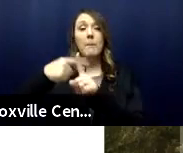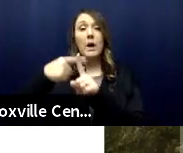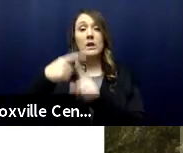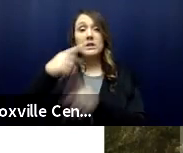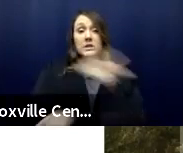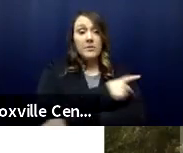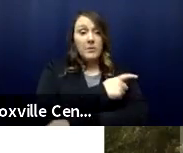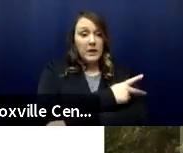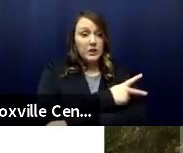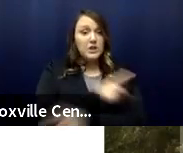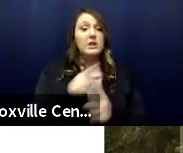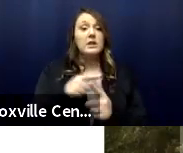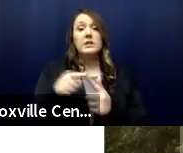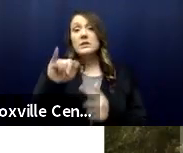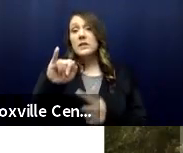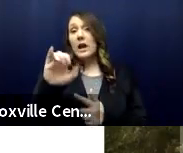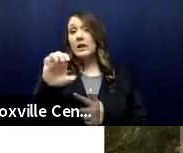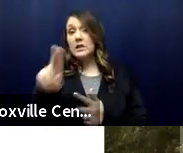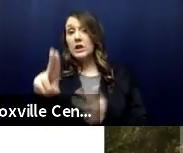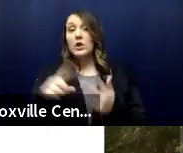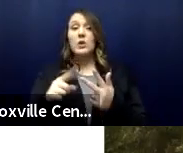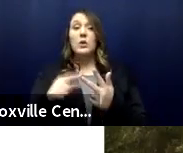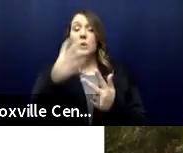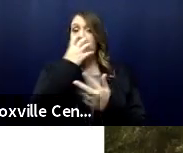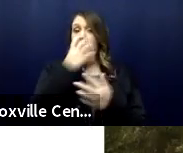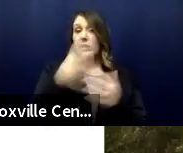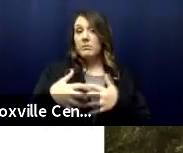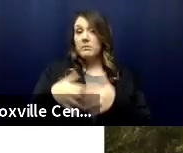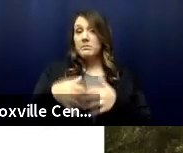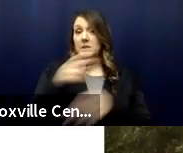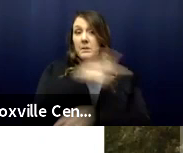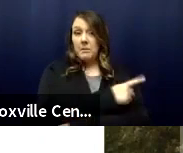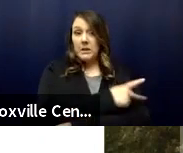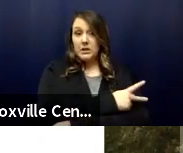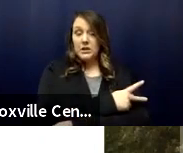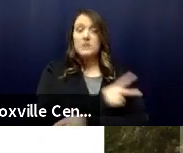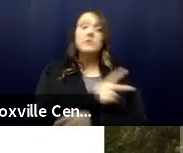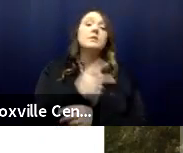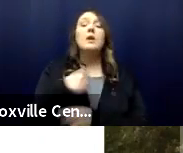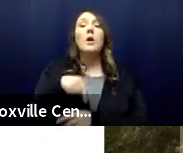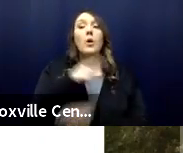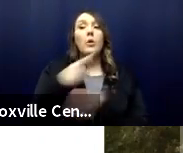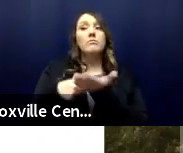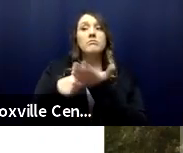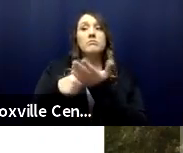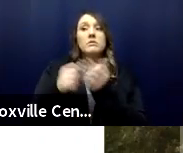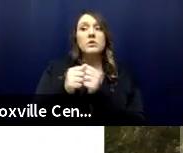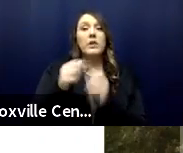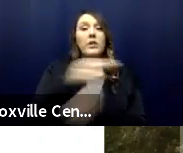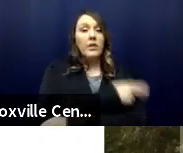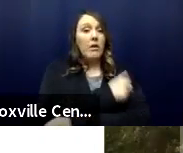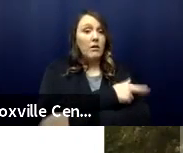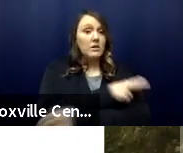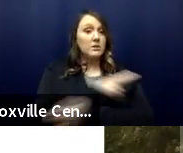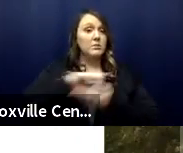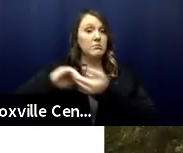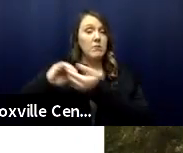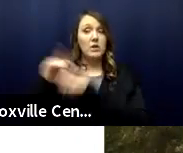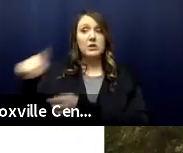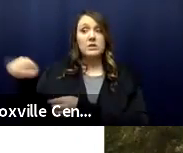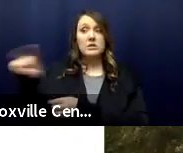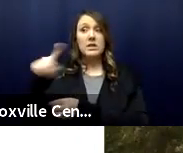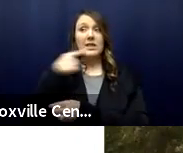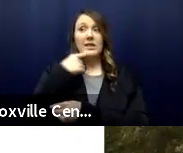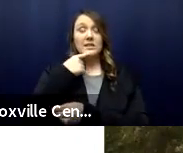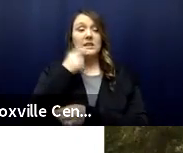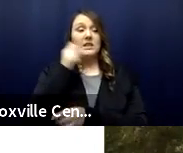patients, ICU patients, and ventilated patients. After speaking with our local hospital partners, they stated that their benchmark should